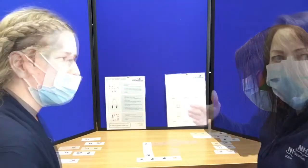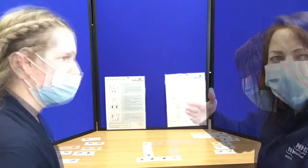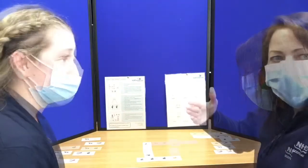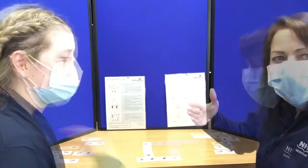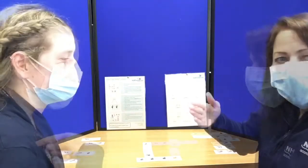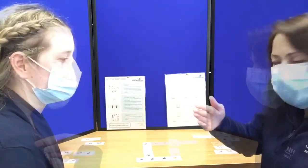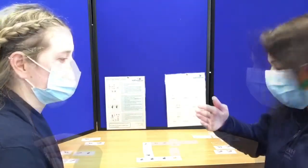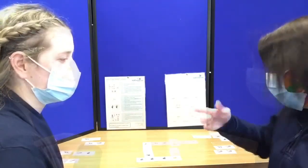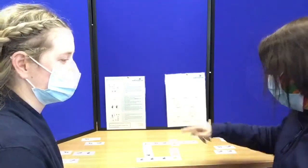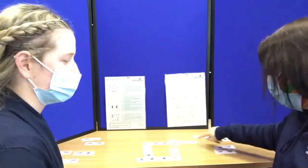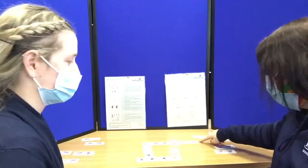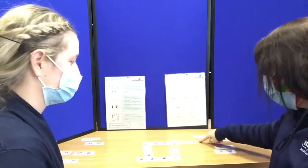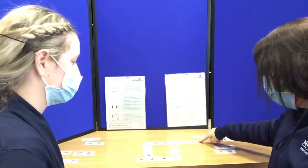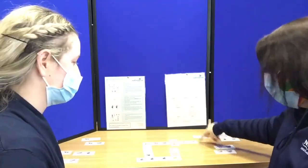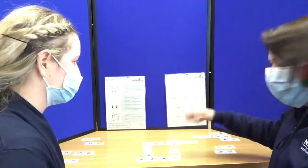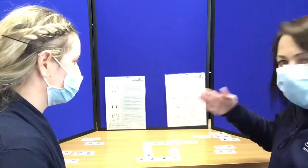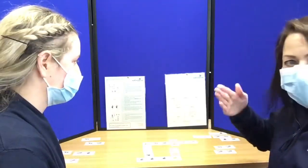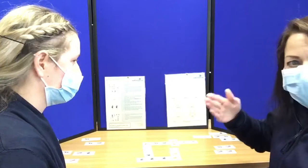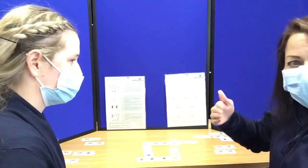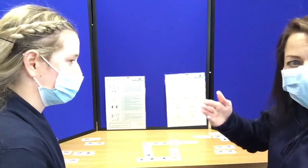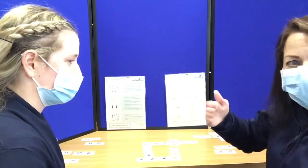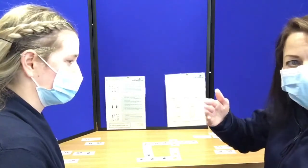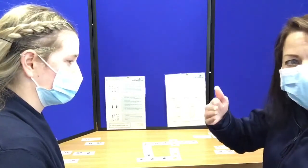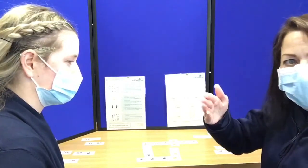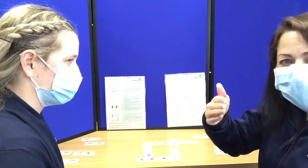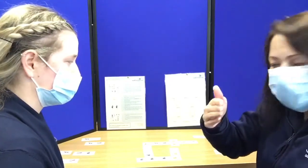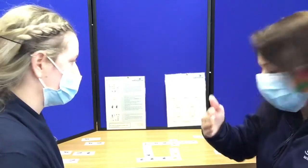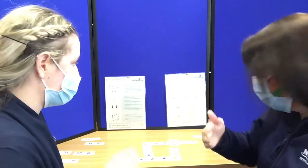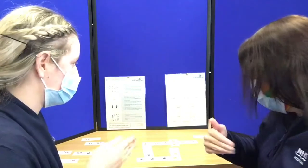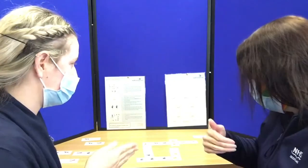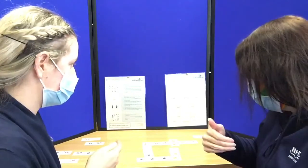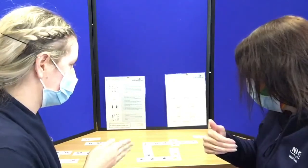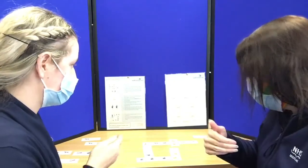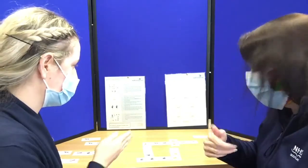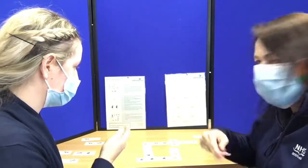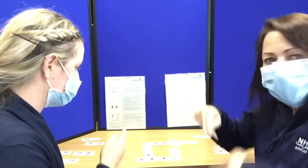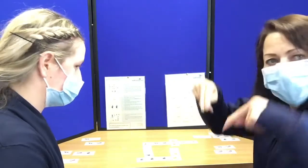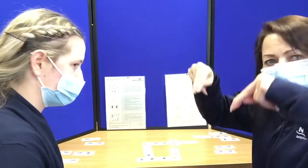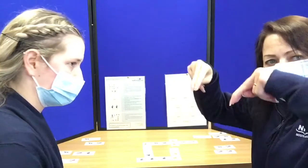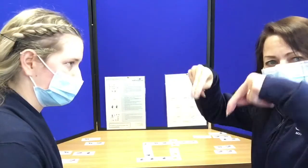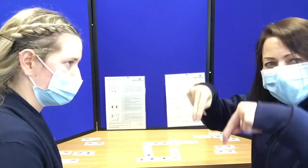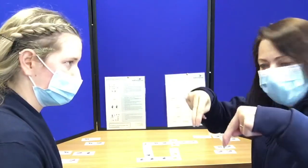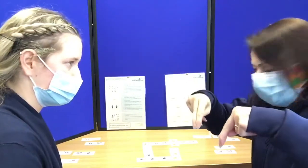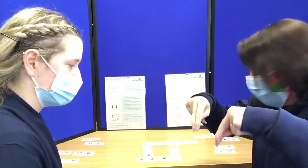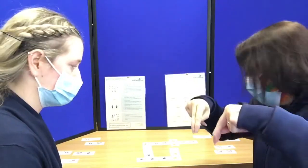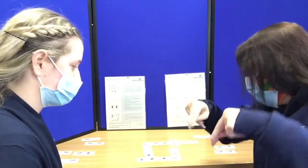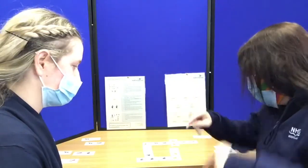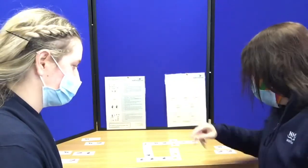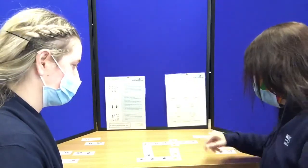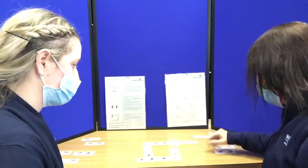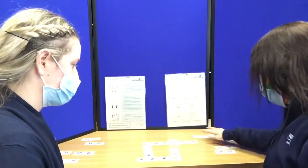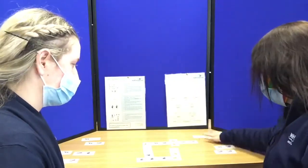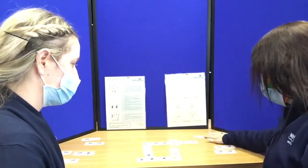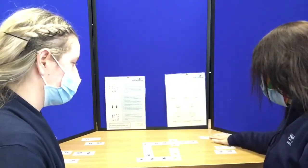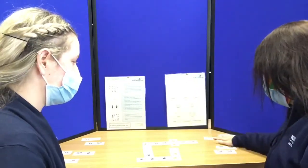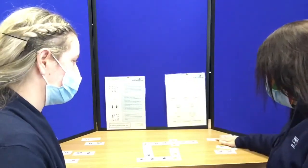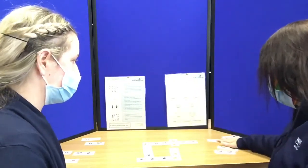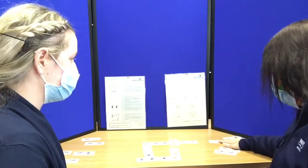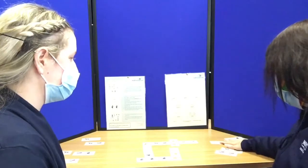so is it my turn? Now, a fish or a dog. Okay,